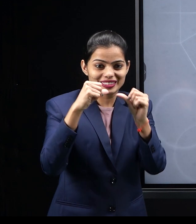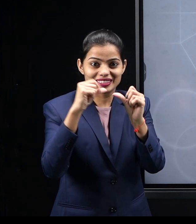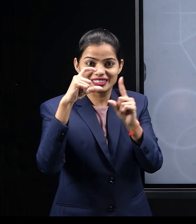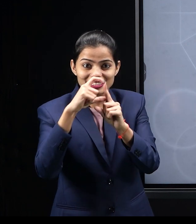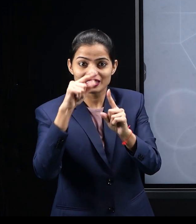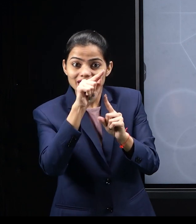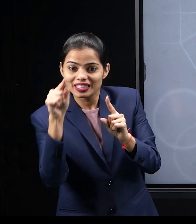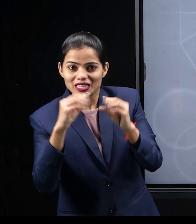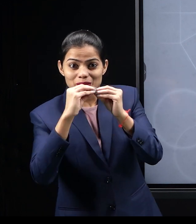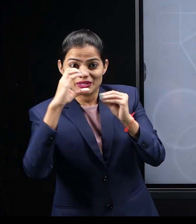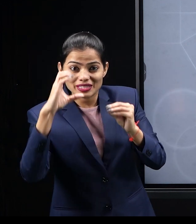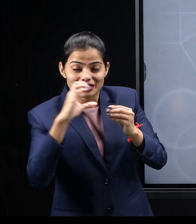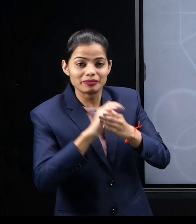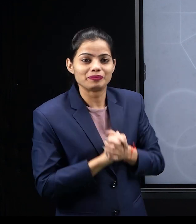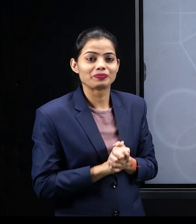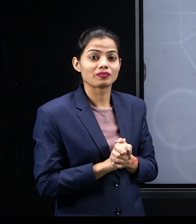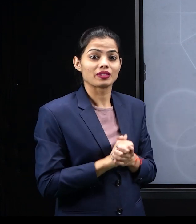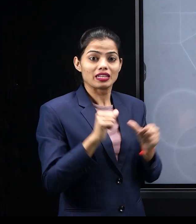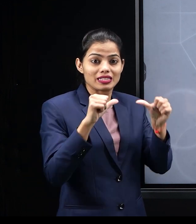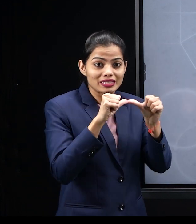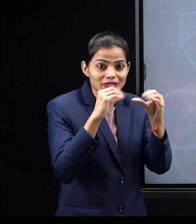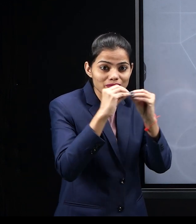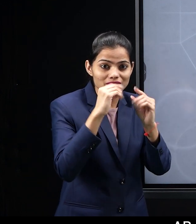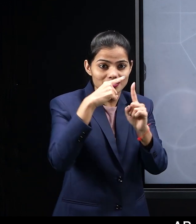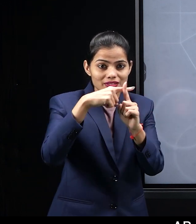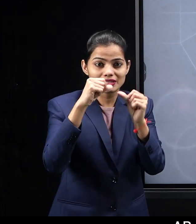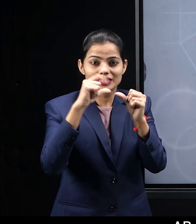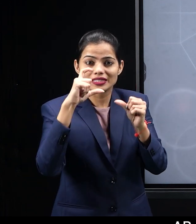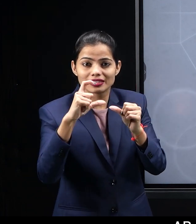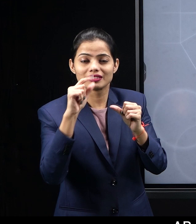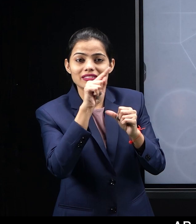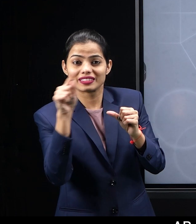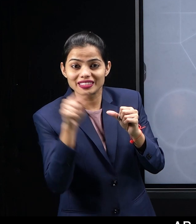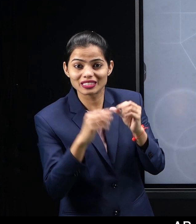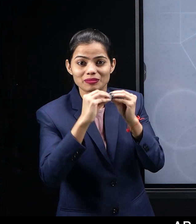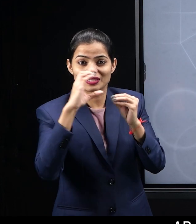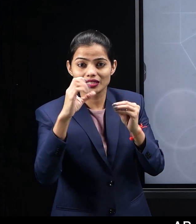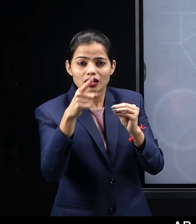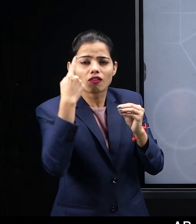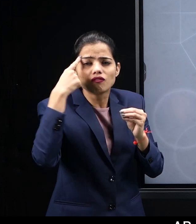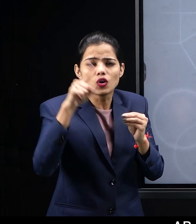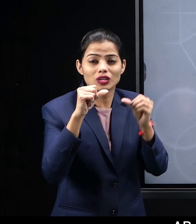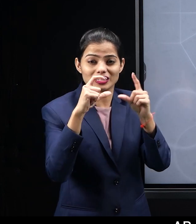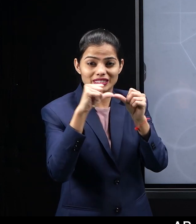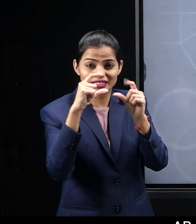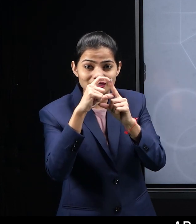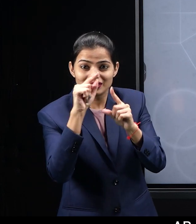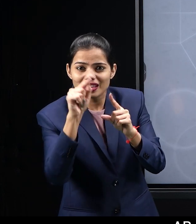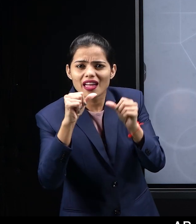AB plus AD greater than BC. AB plus AC greater than BC because AD is equal to AC.